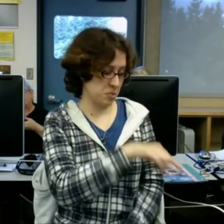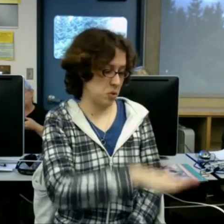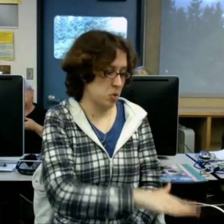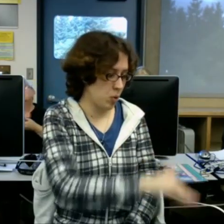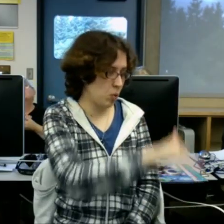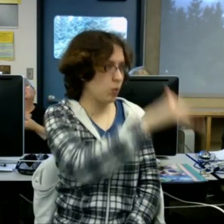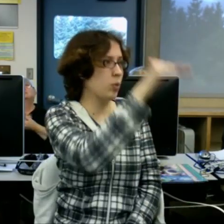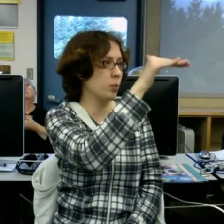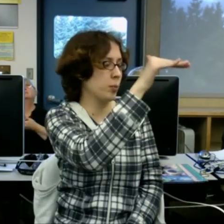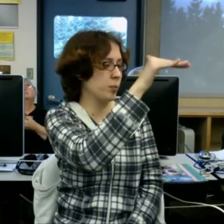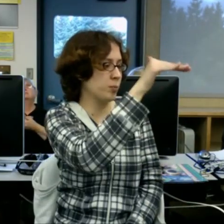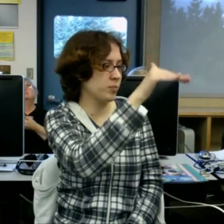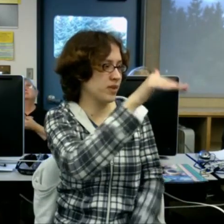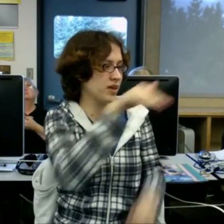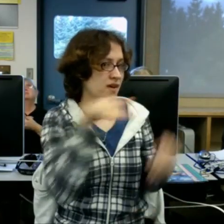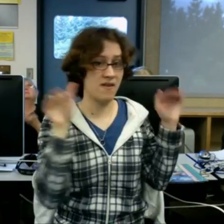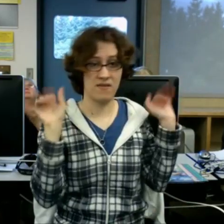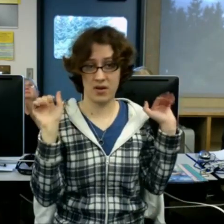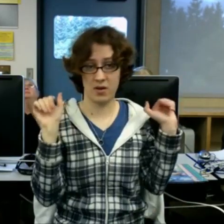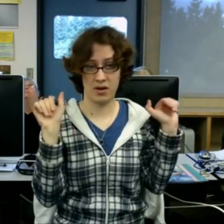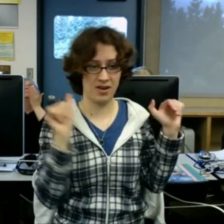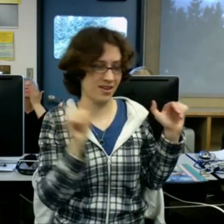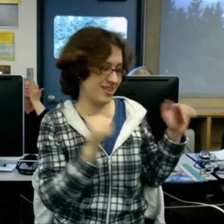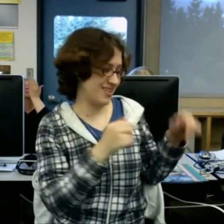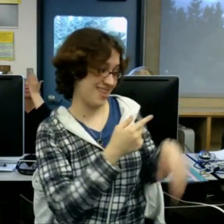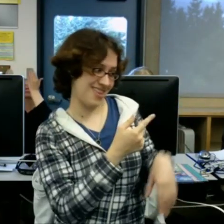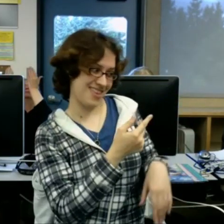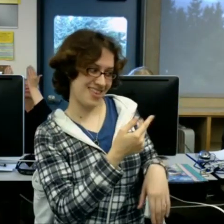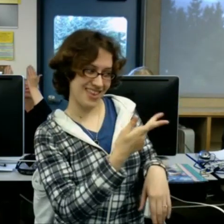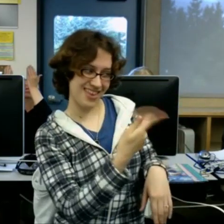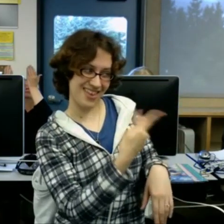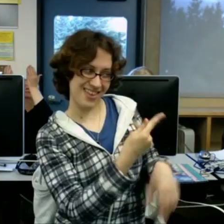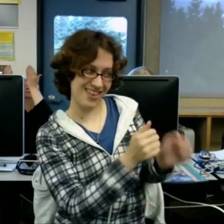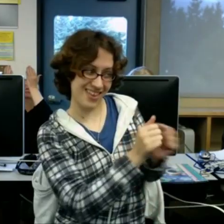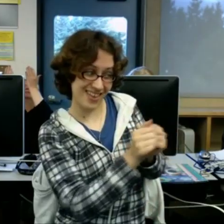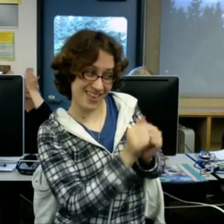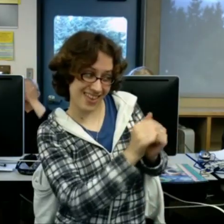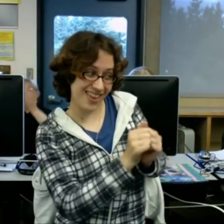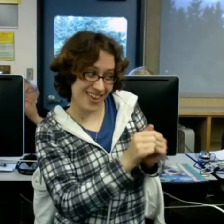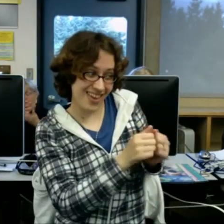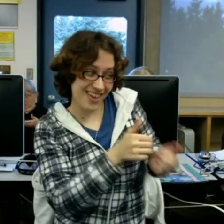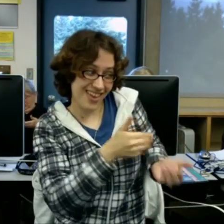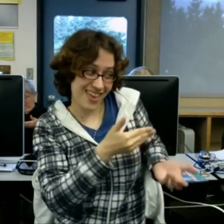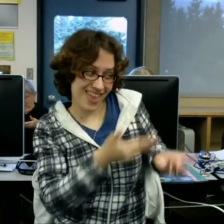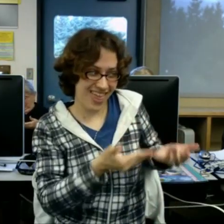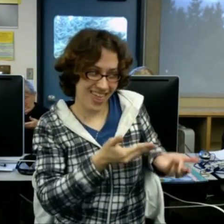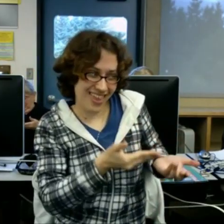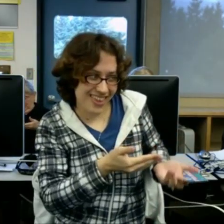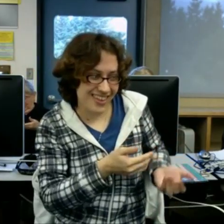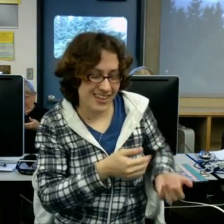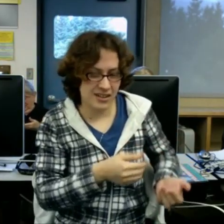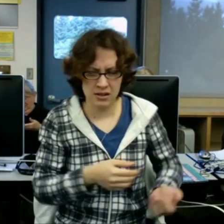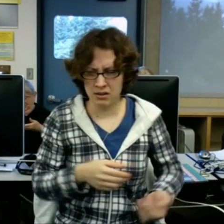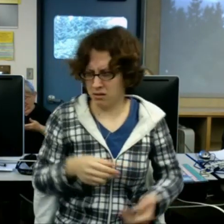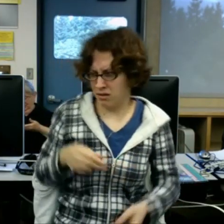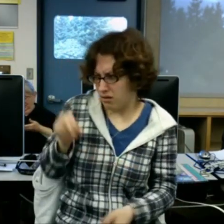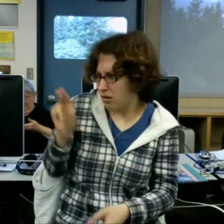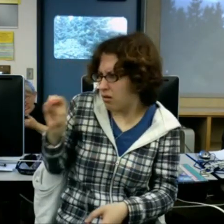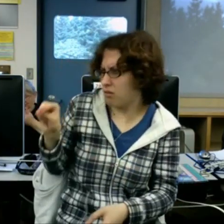Well, the prince grew up, and the fairy was like, hey, she tried to seduce him. Well,